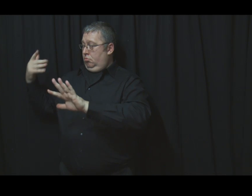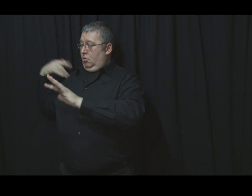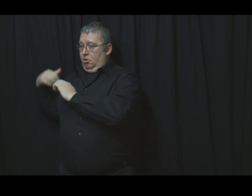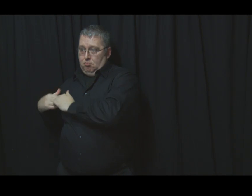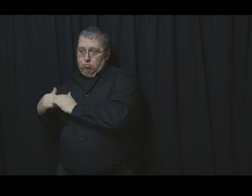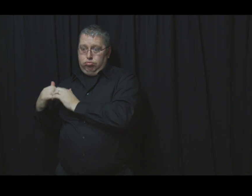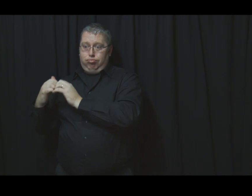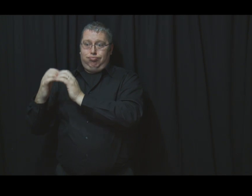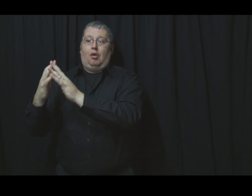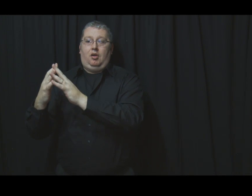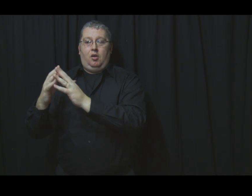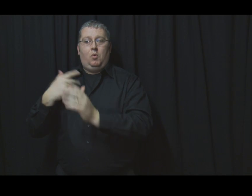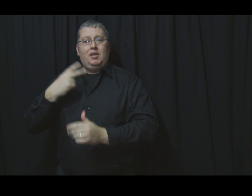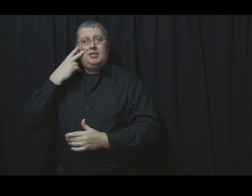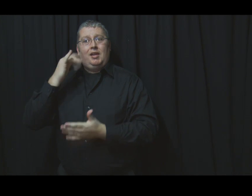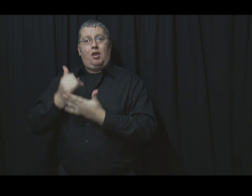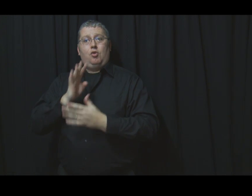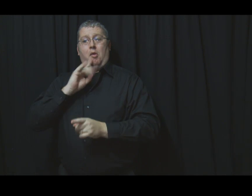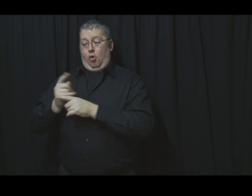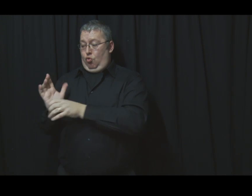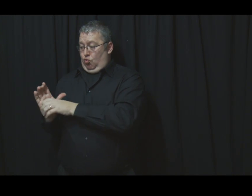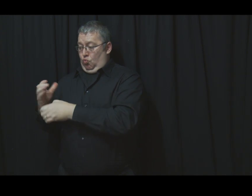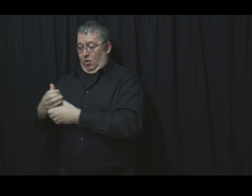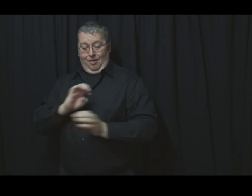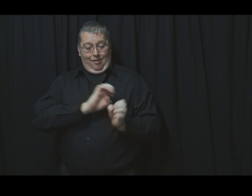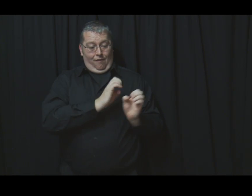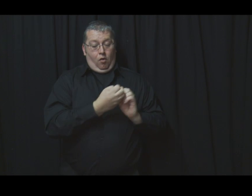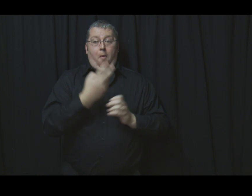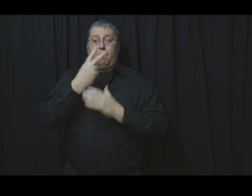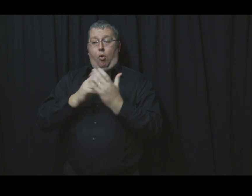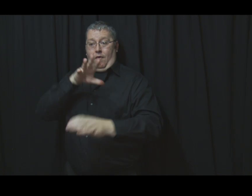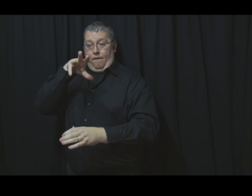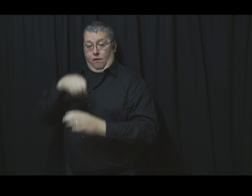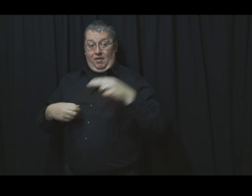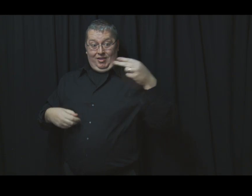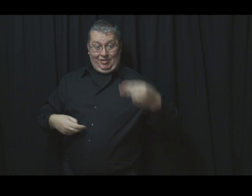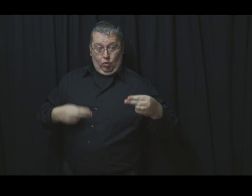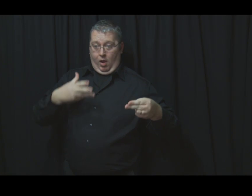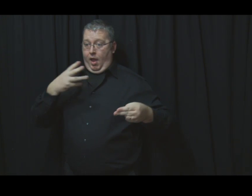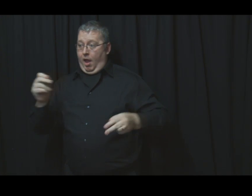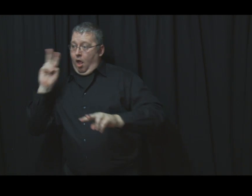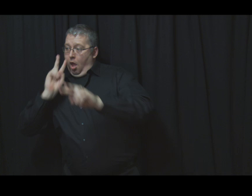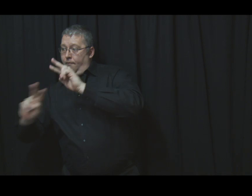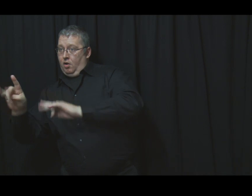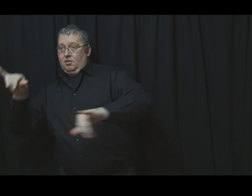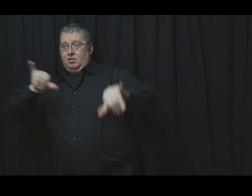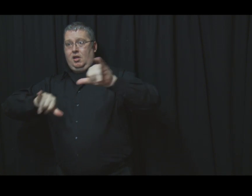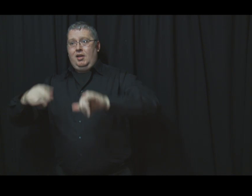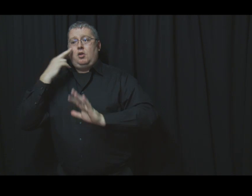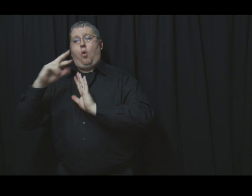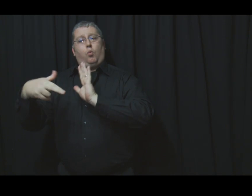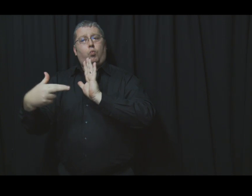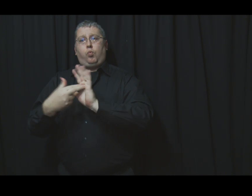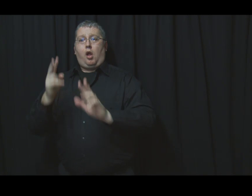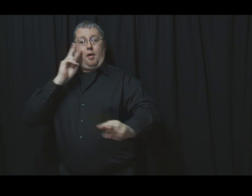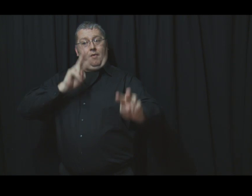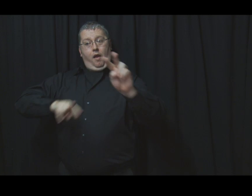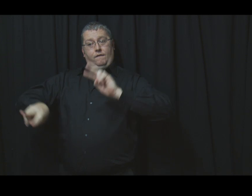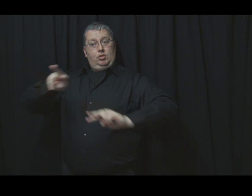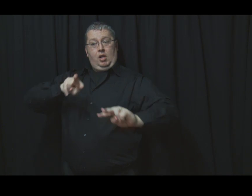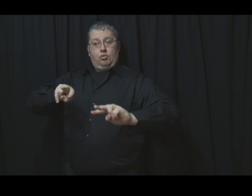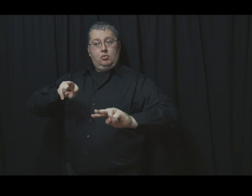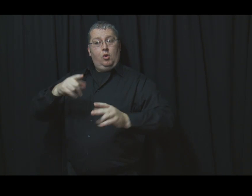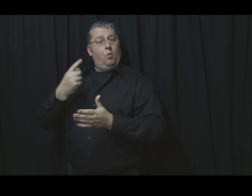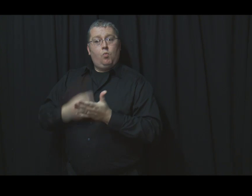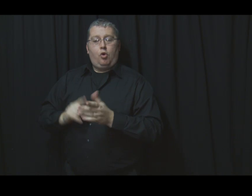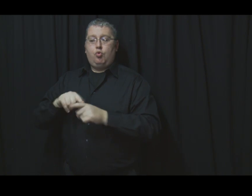about creation evolution, both involve historical science and observational science. You see, the role of observational science is this: it can be used